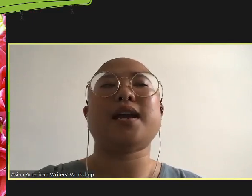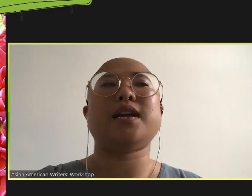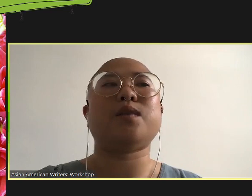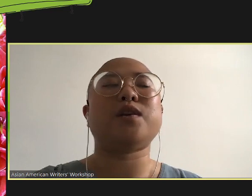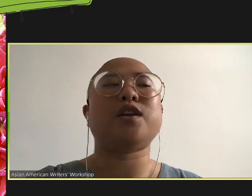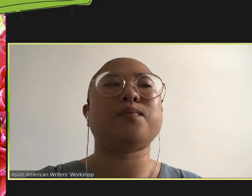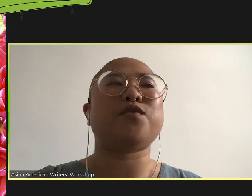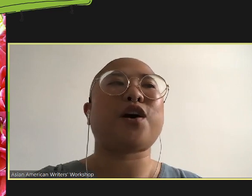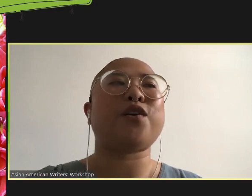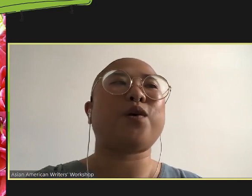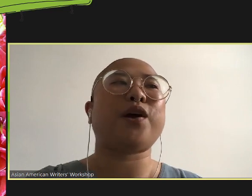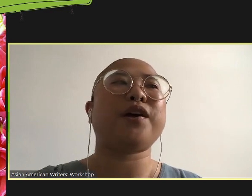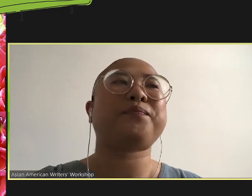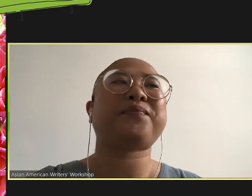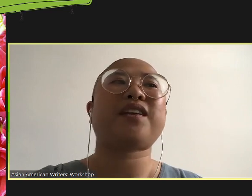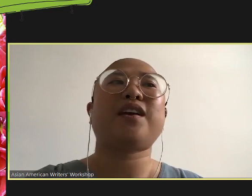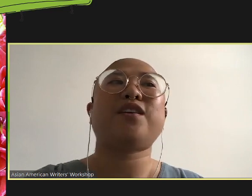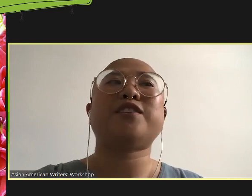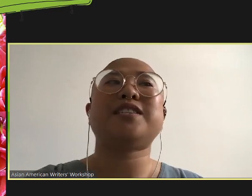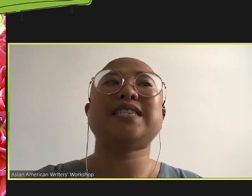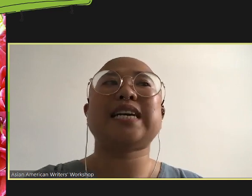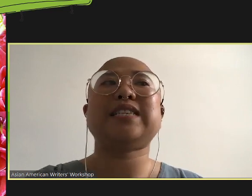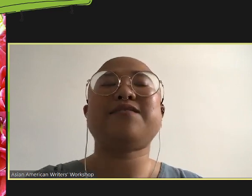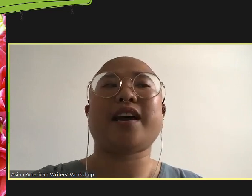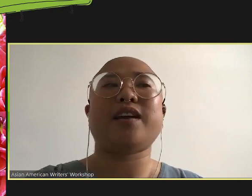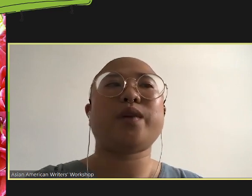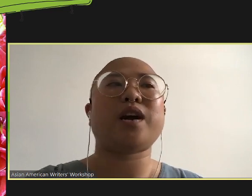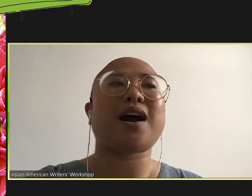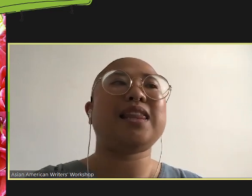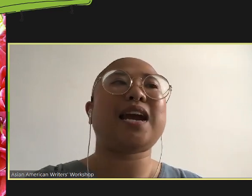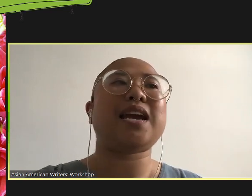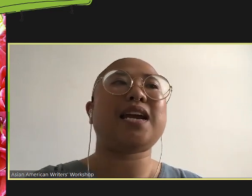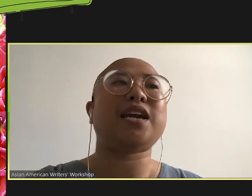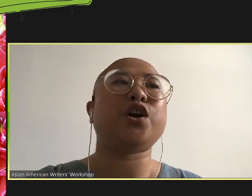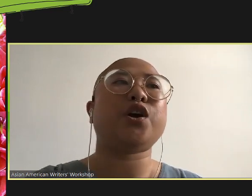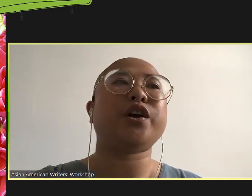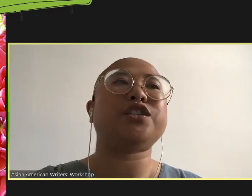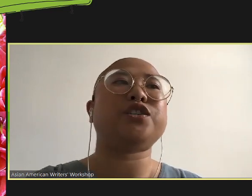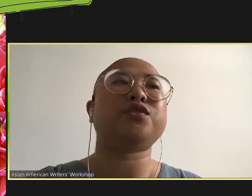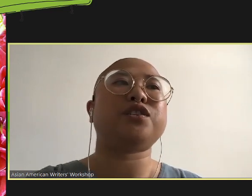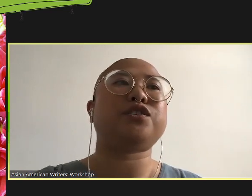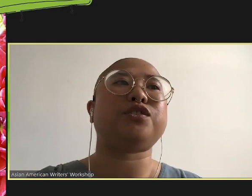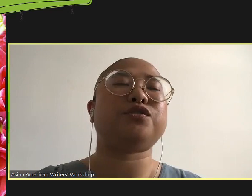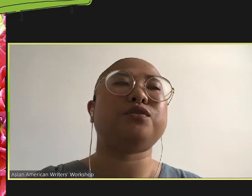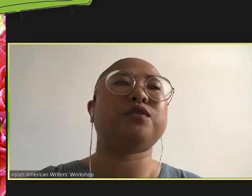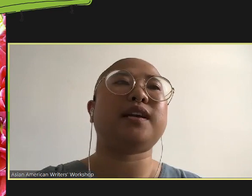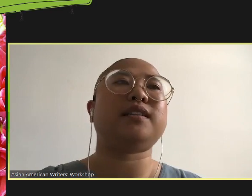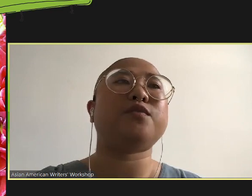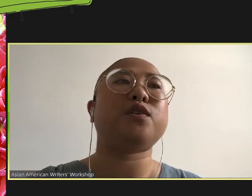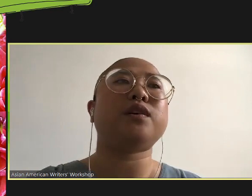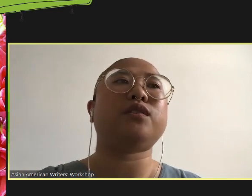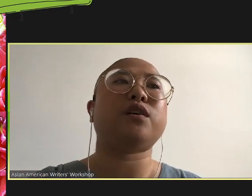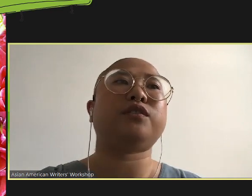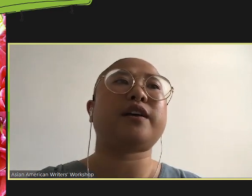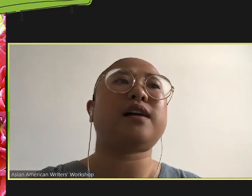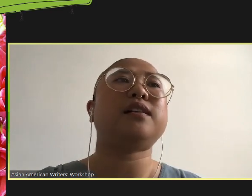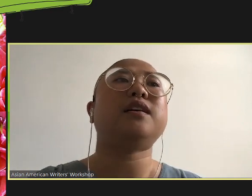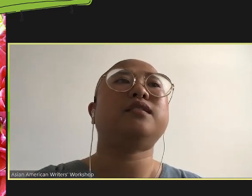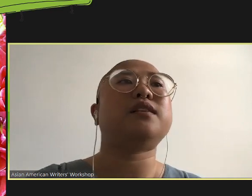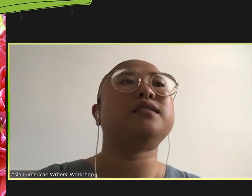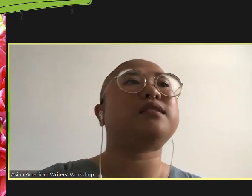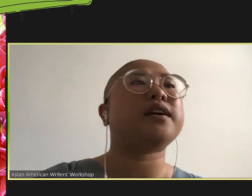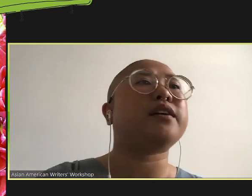at aaww.org. For tonight's event, we are highlighting and encouraging donations to Colectivo